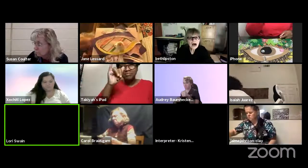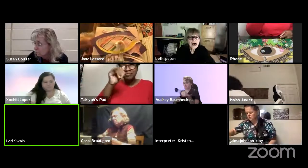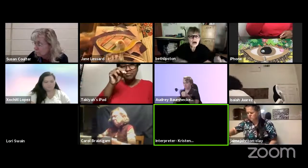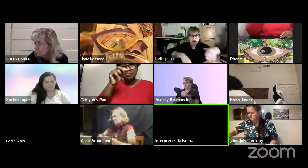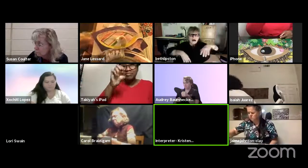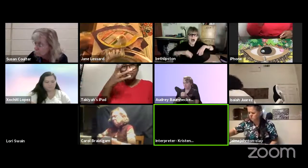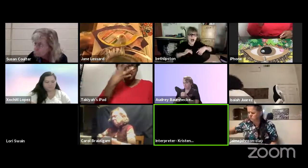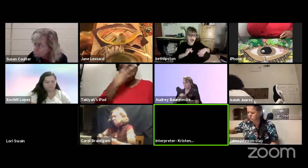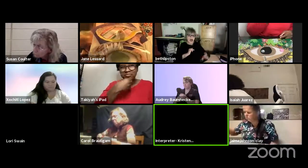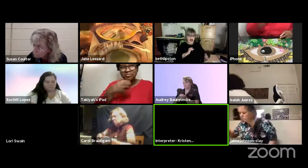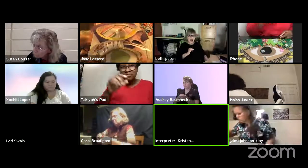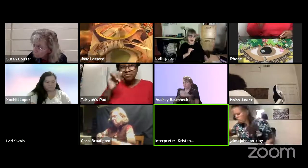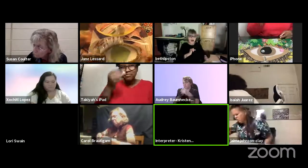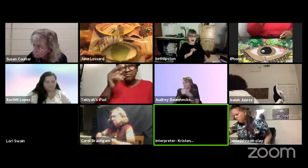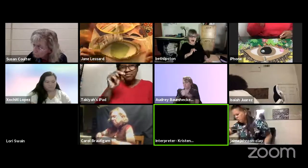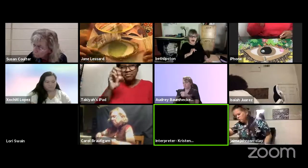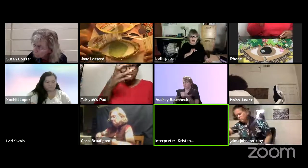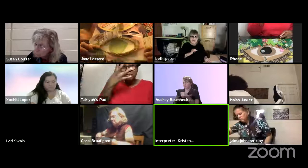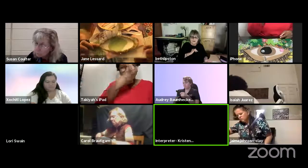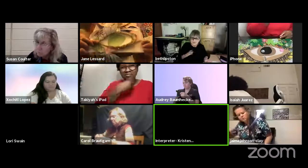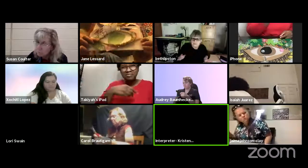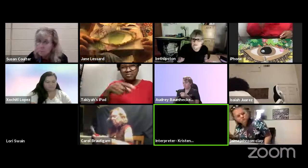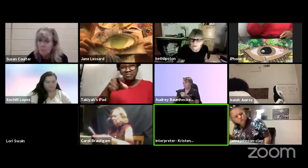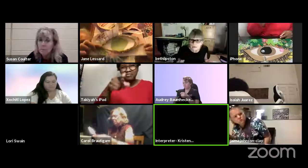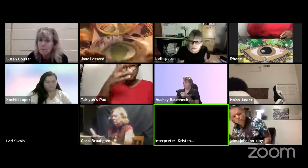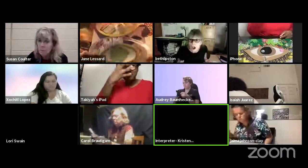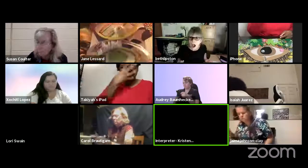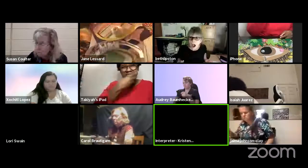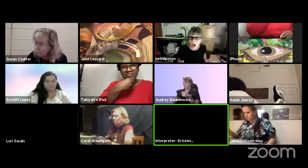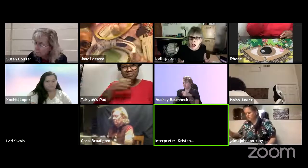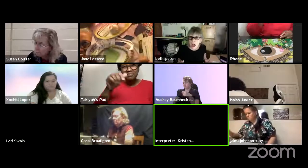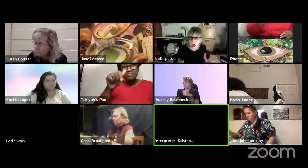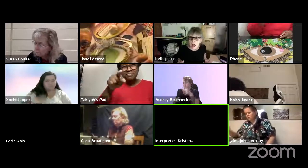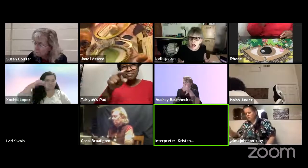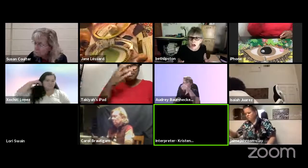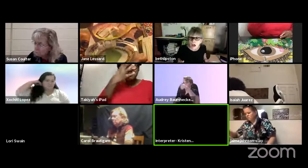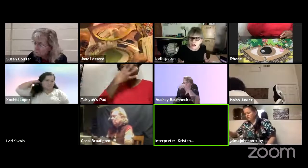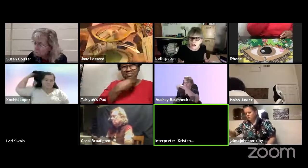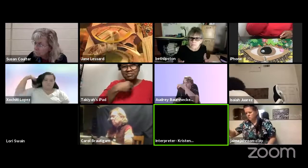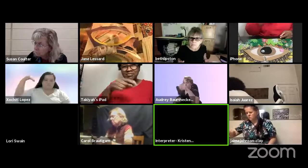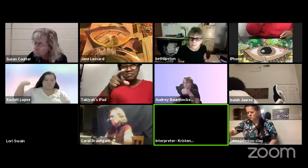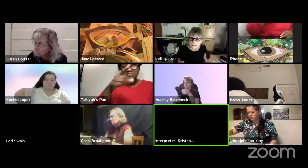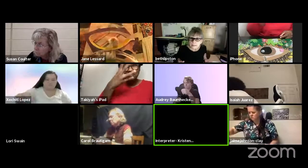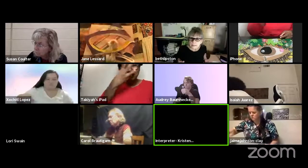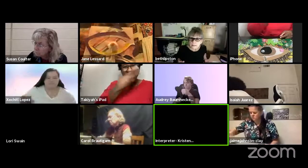good. And you are beautiful. Yes. Jane, that's gorgeous. Wow. I love that.